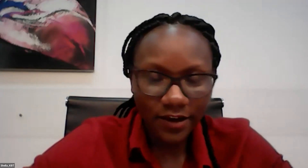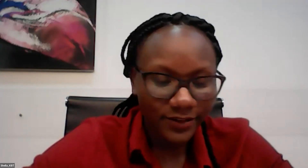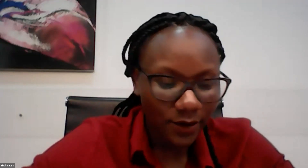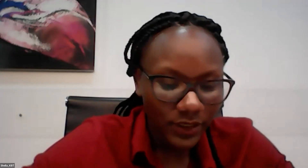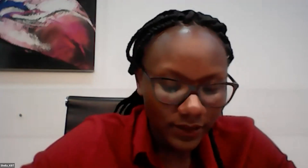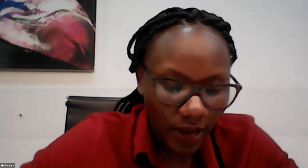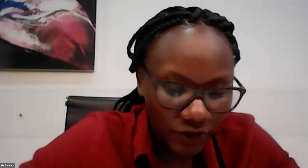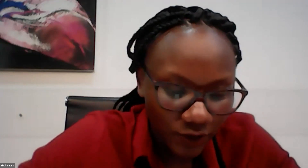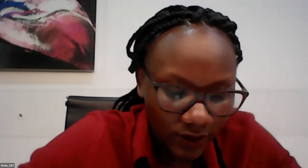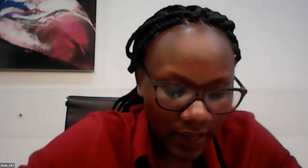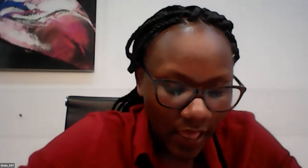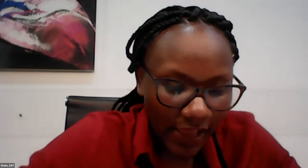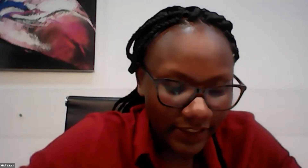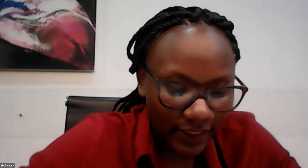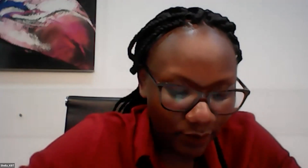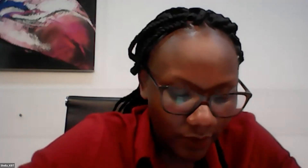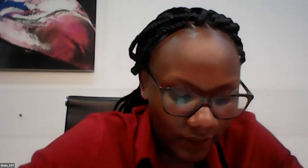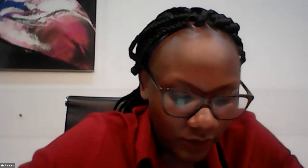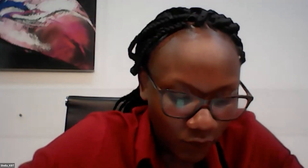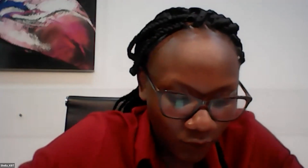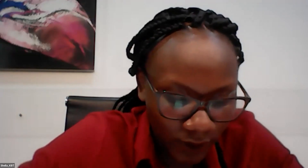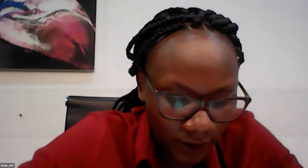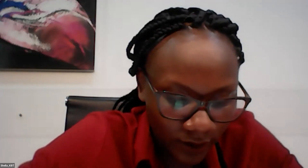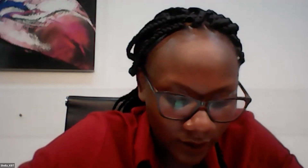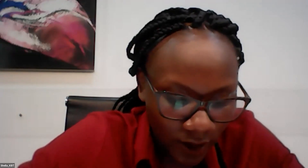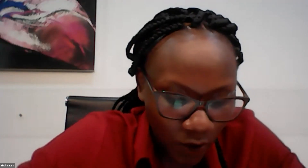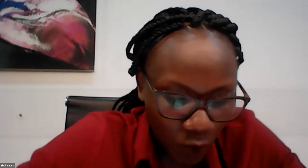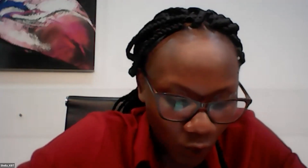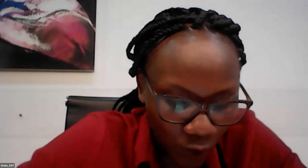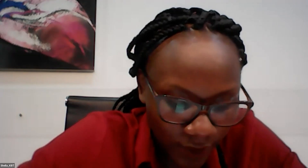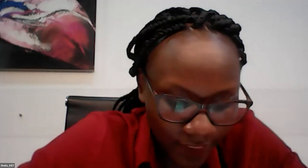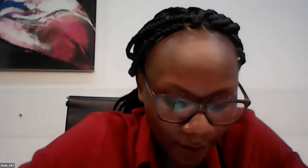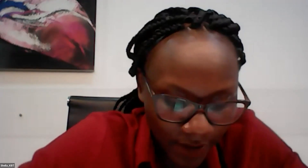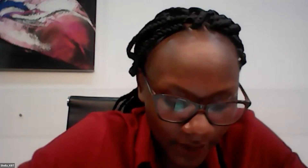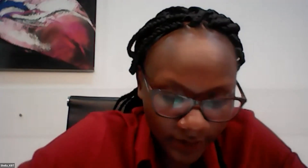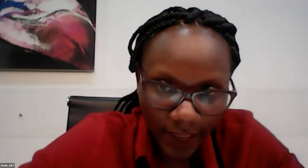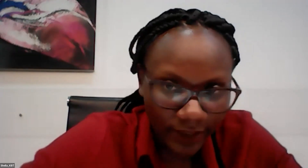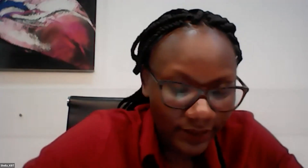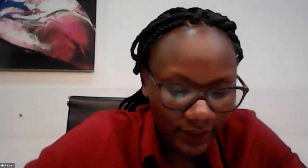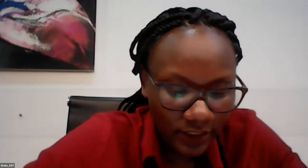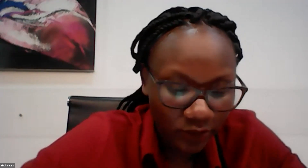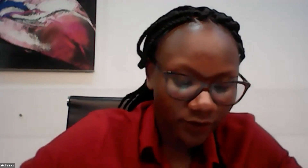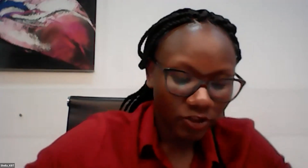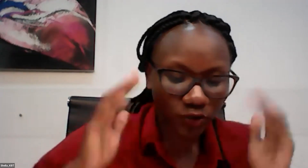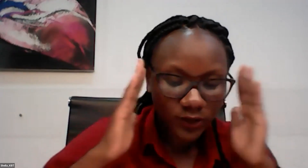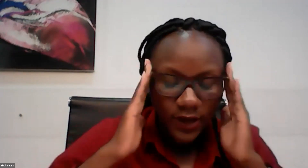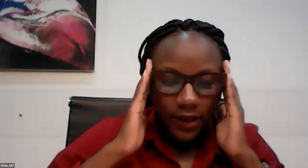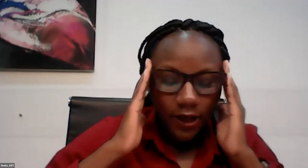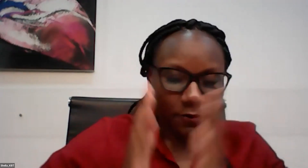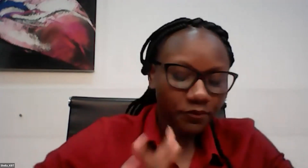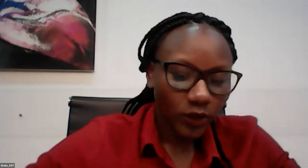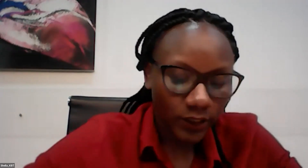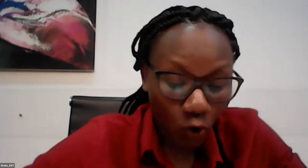and have some discussions and deliberate on who the best AT